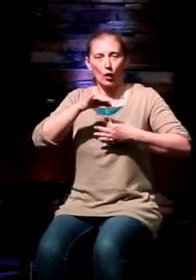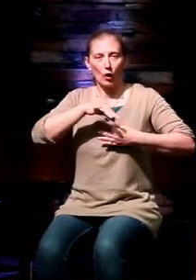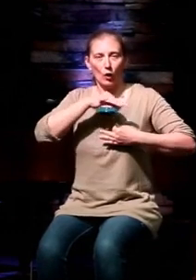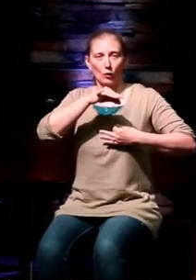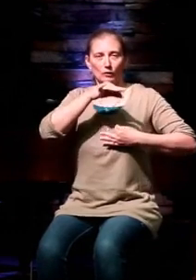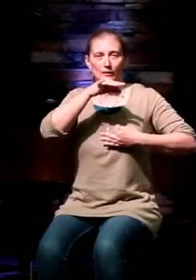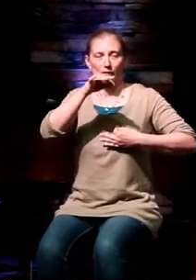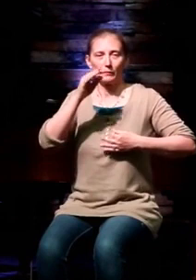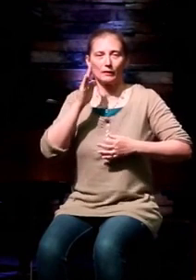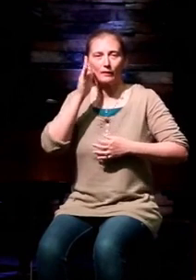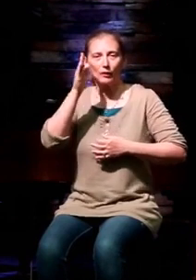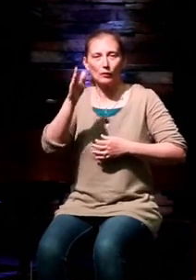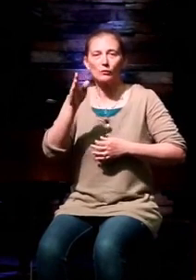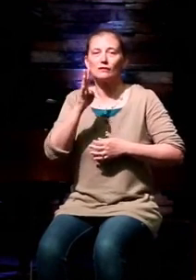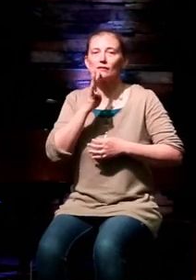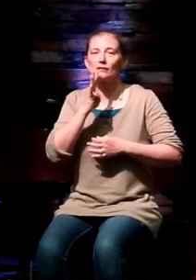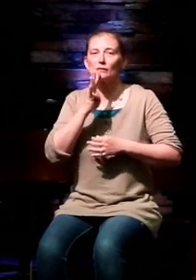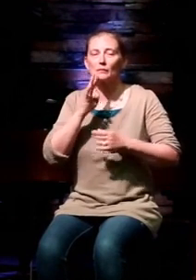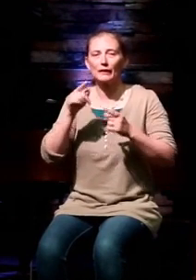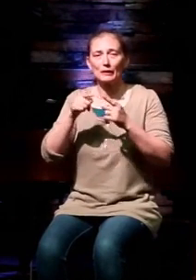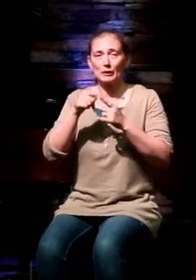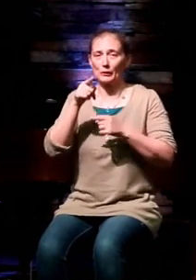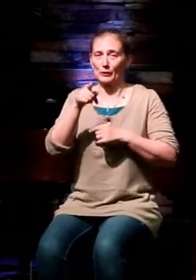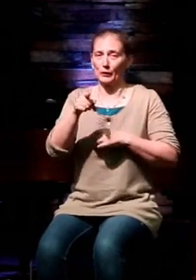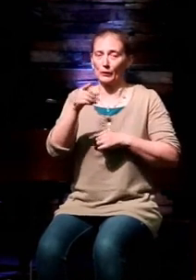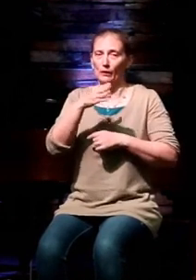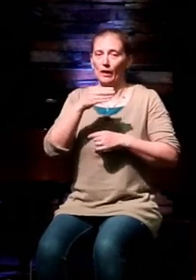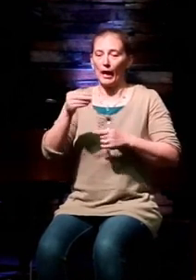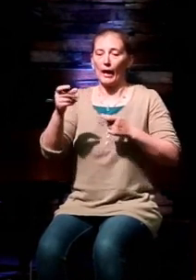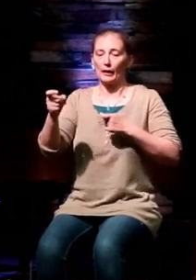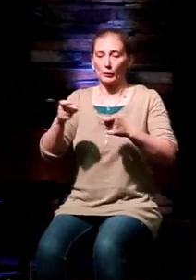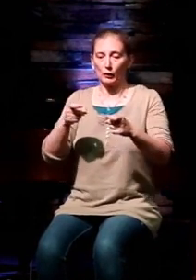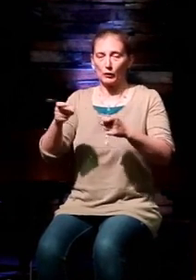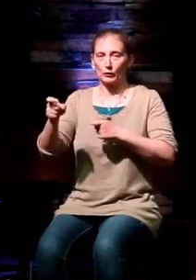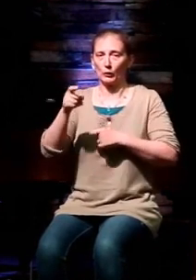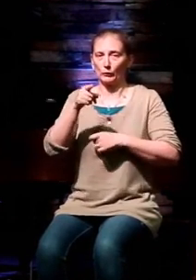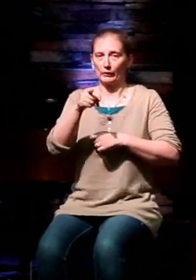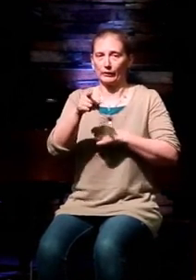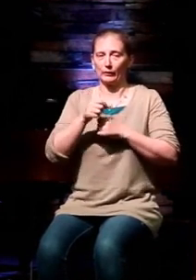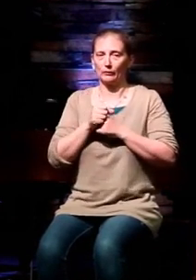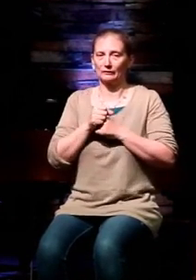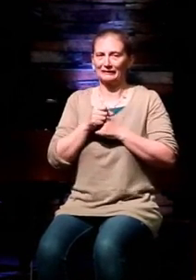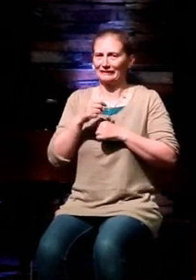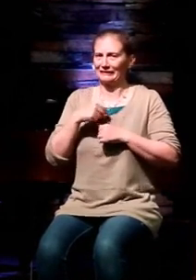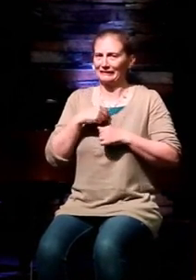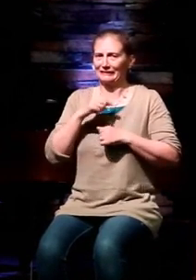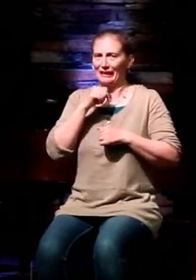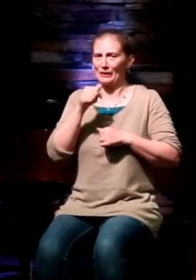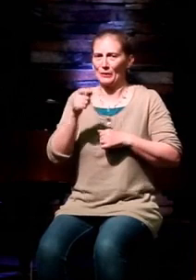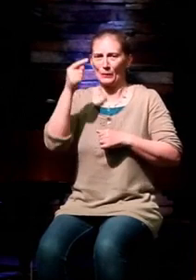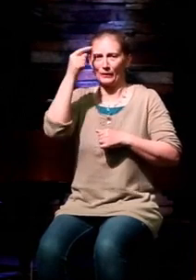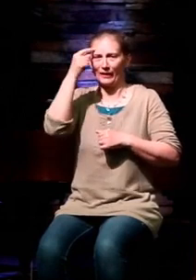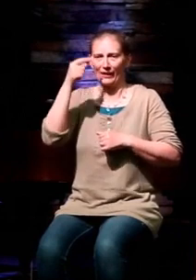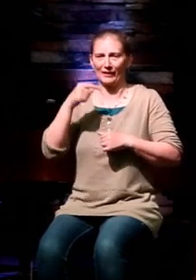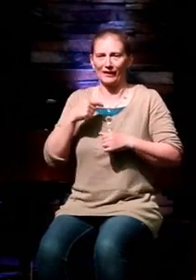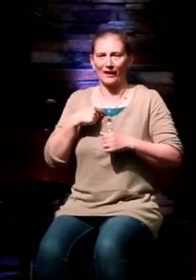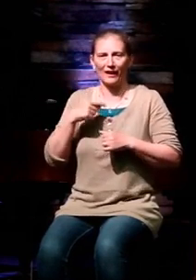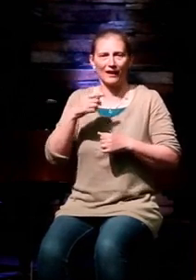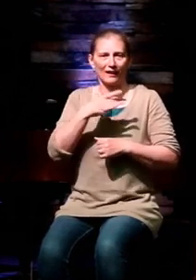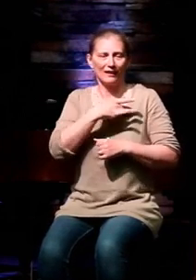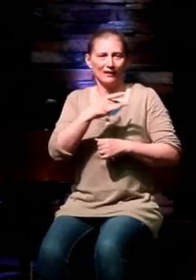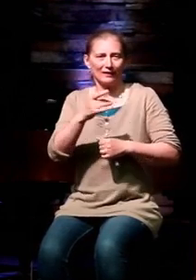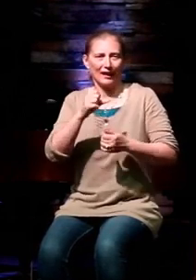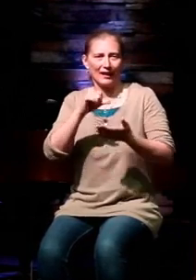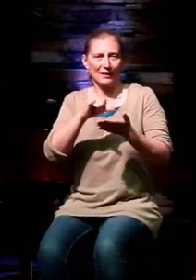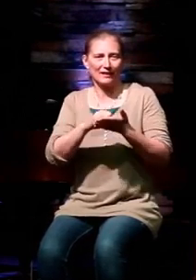even controls you. Now, I don't know about you, but when I hear that passage, I don't exactly like that word control, because it has a